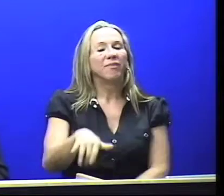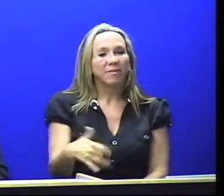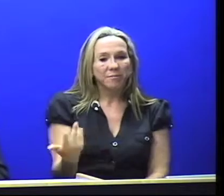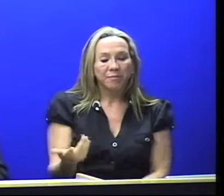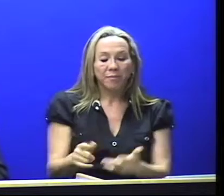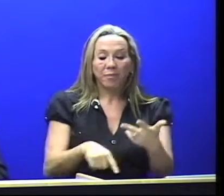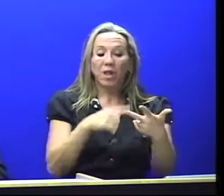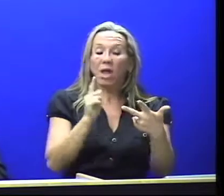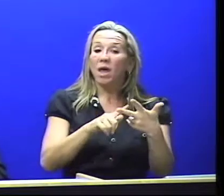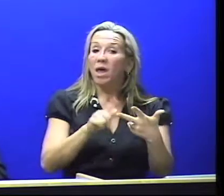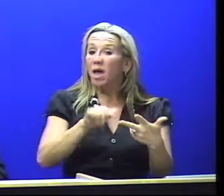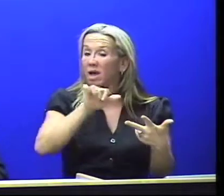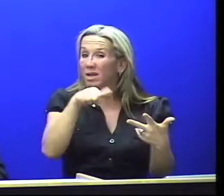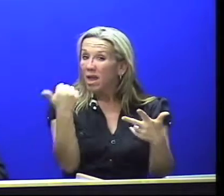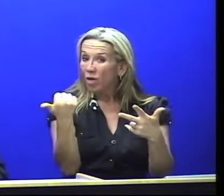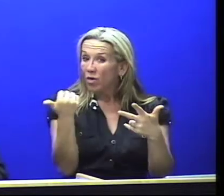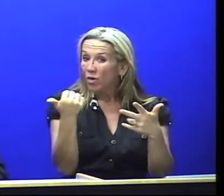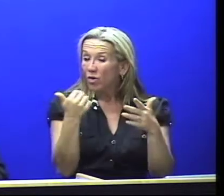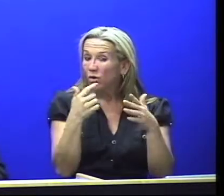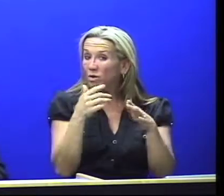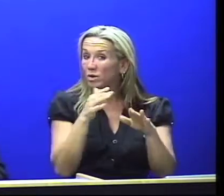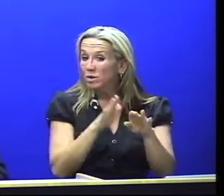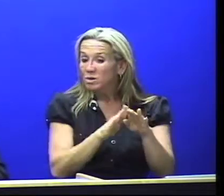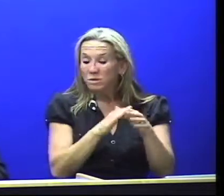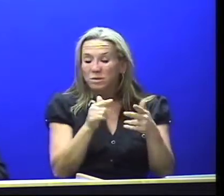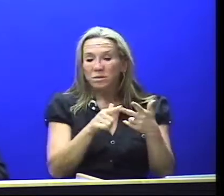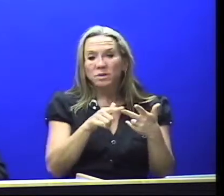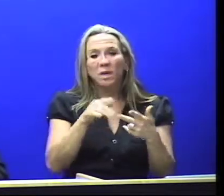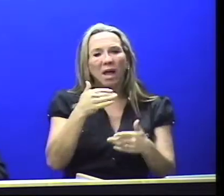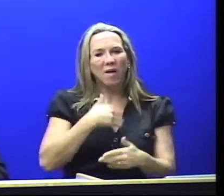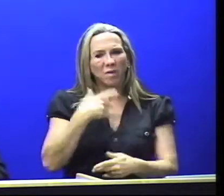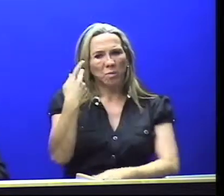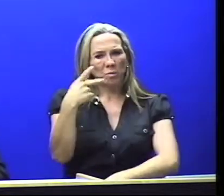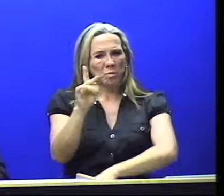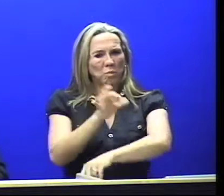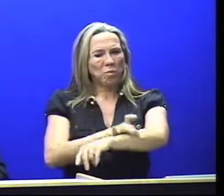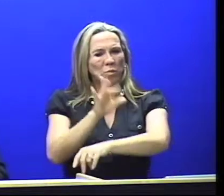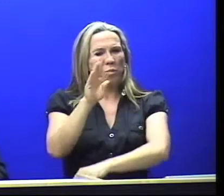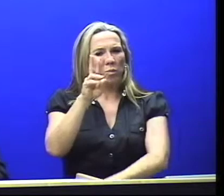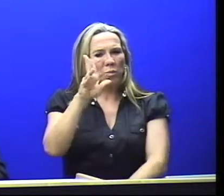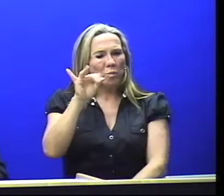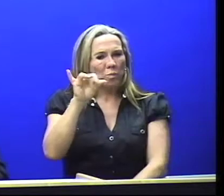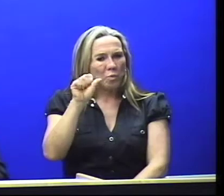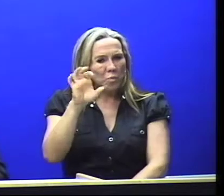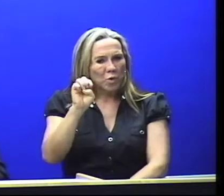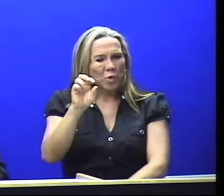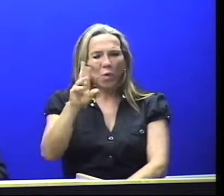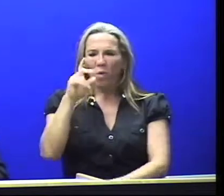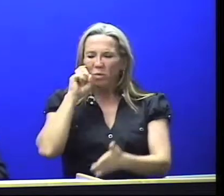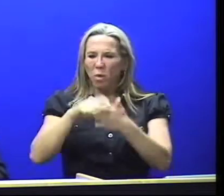people sometimes have is bruising or bleeding.